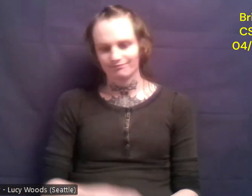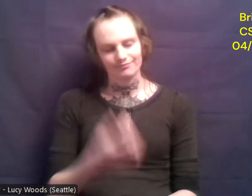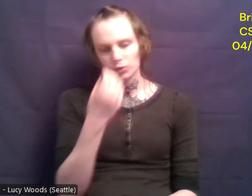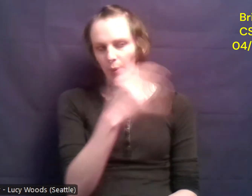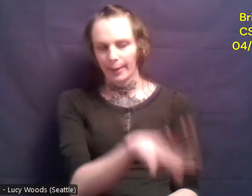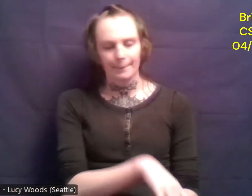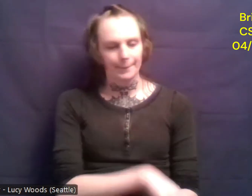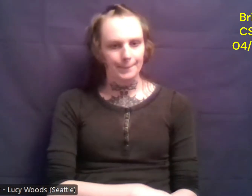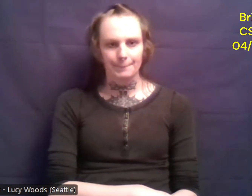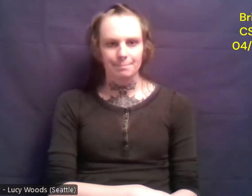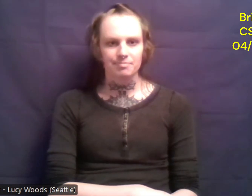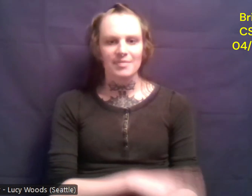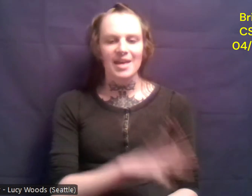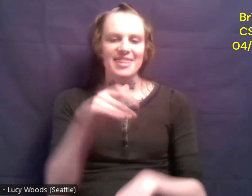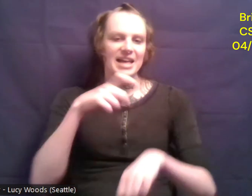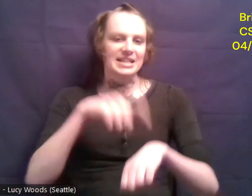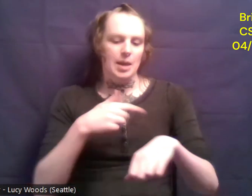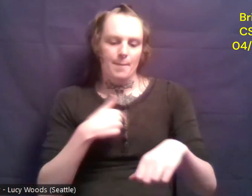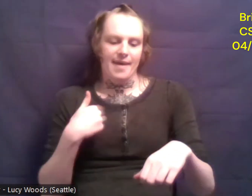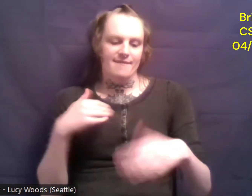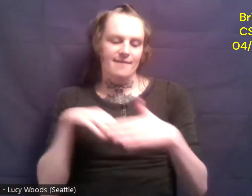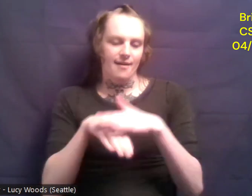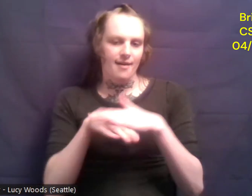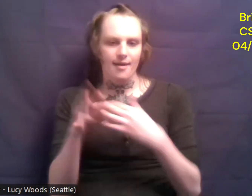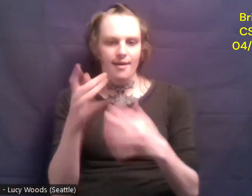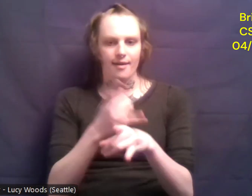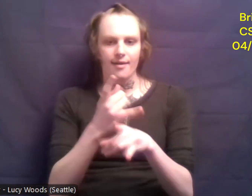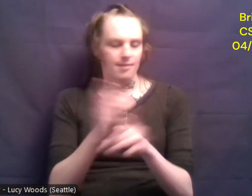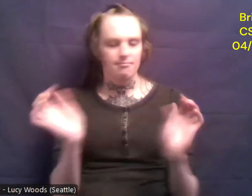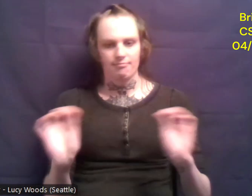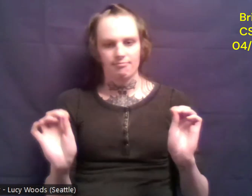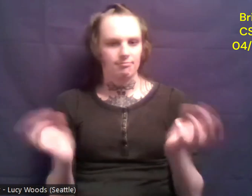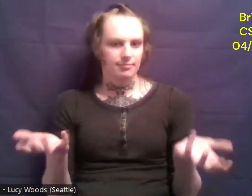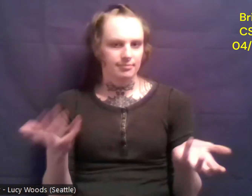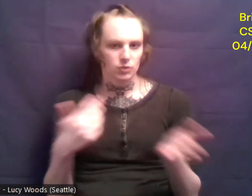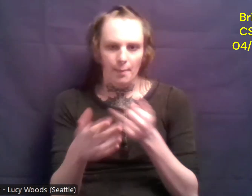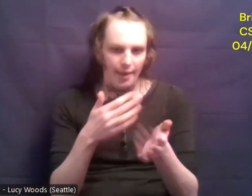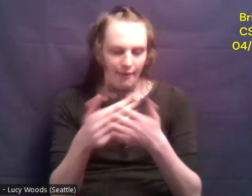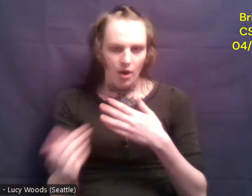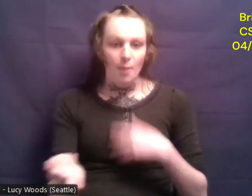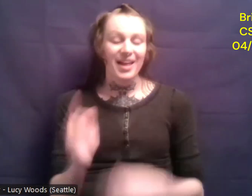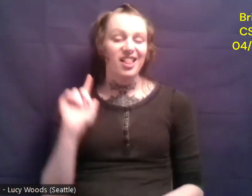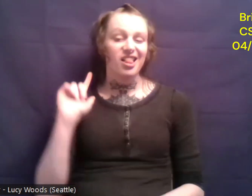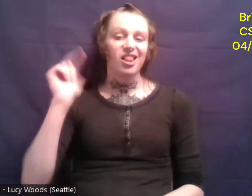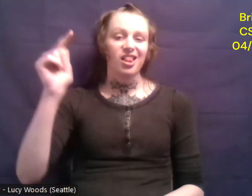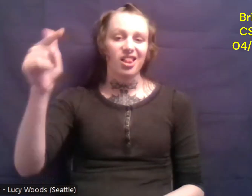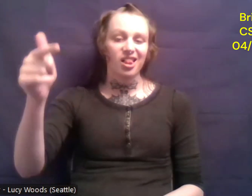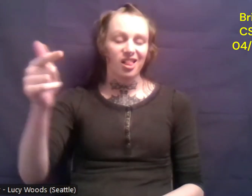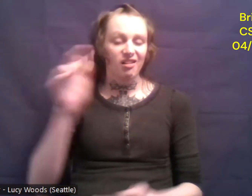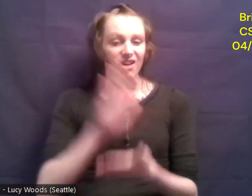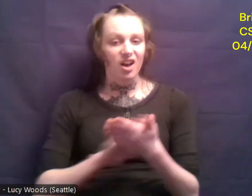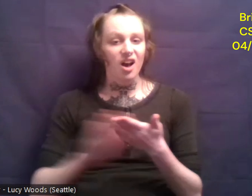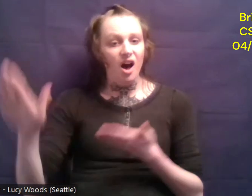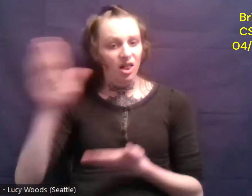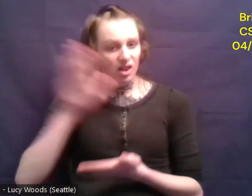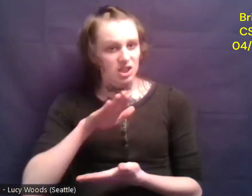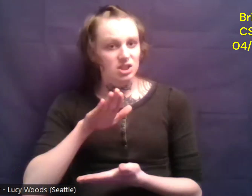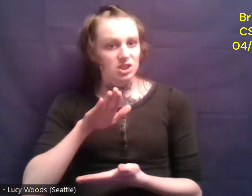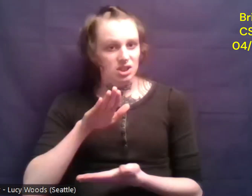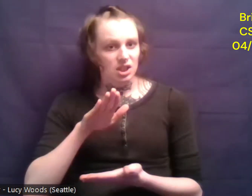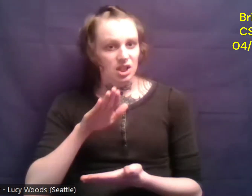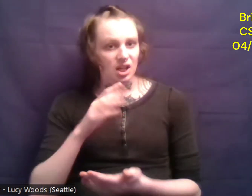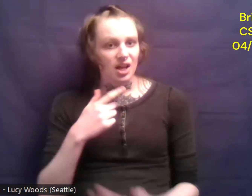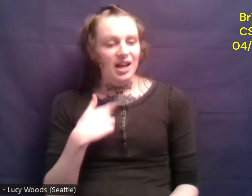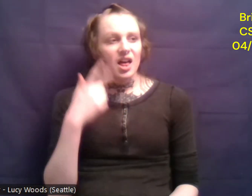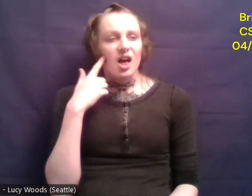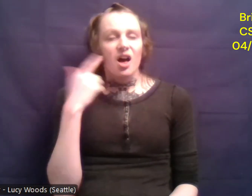something that I had access to. But later on, um, I would say to one of my friends in college, like, I don't